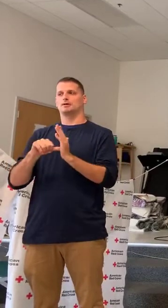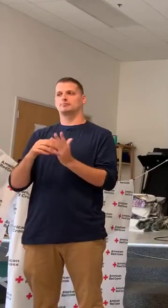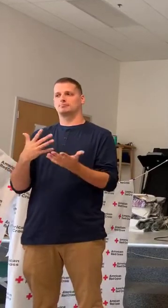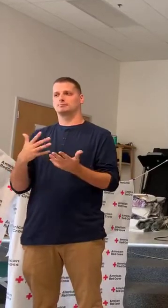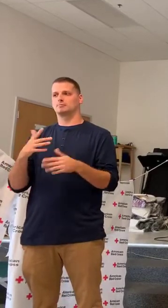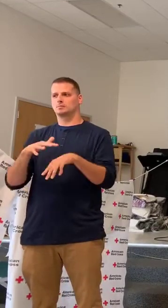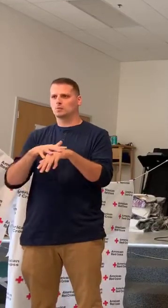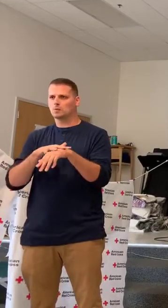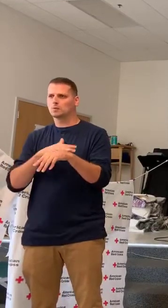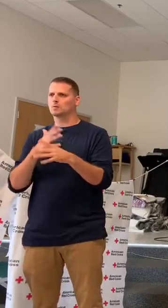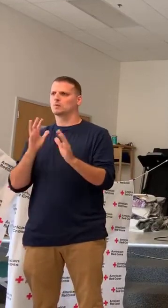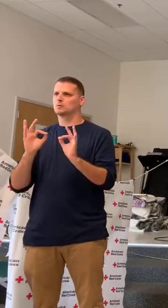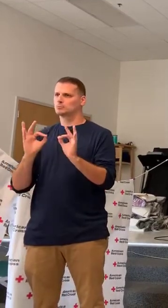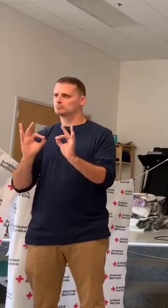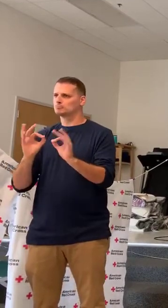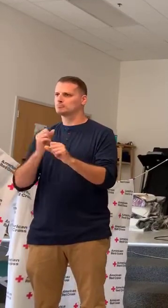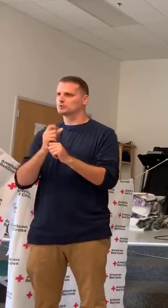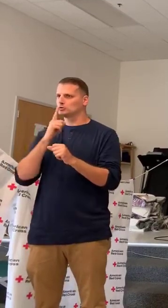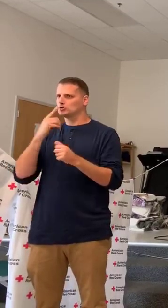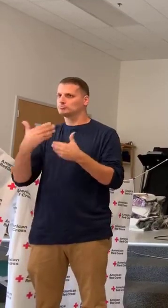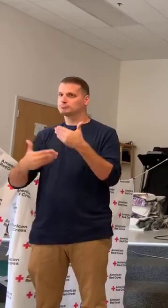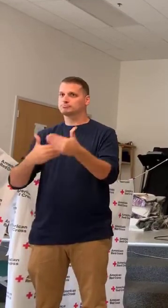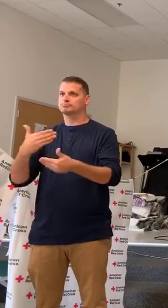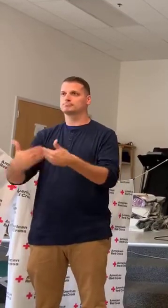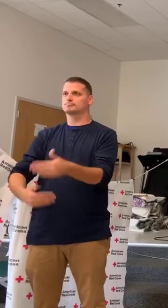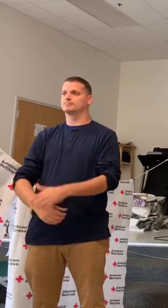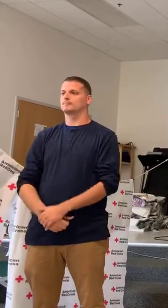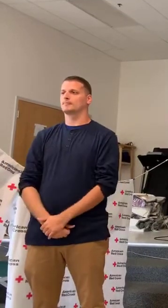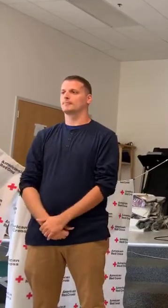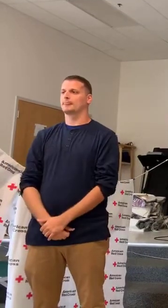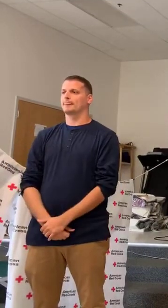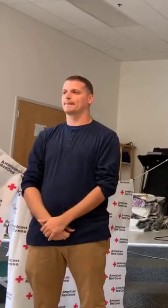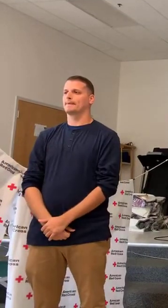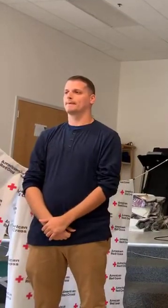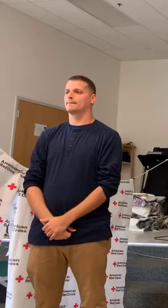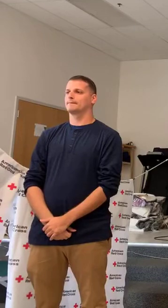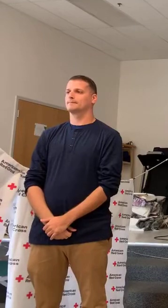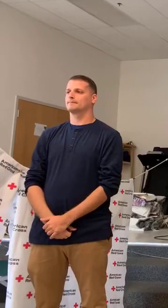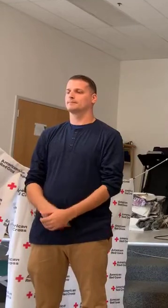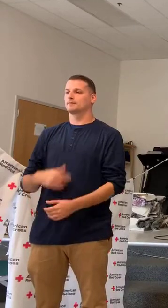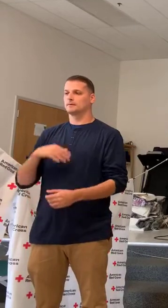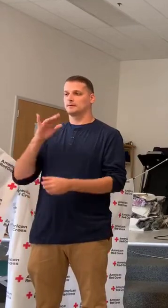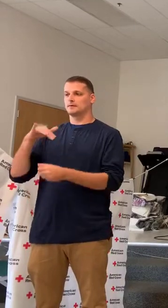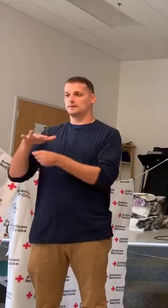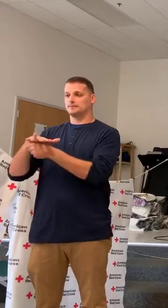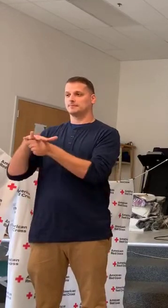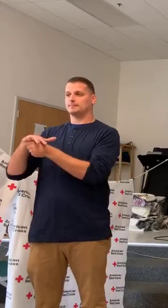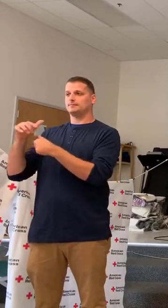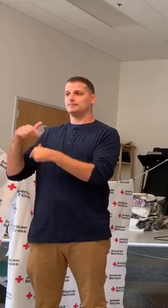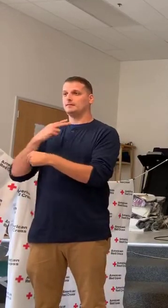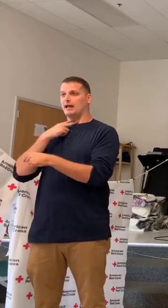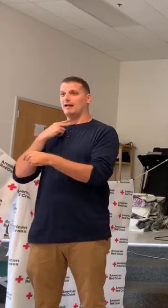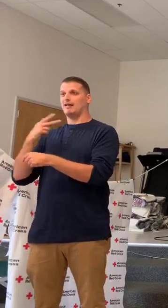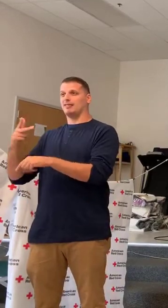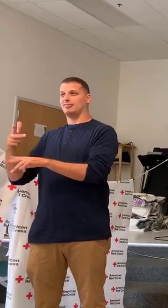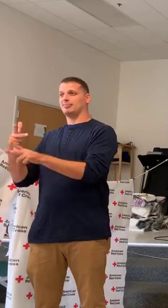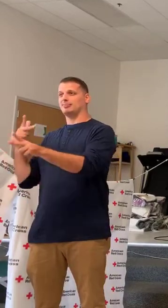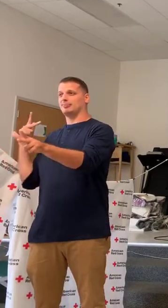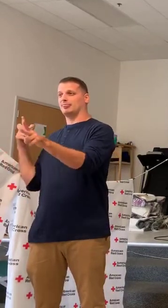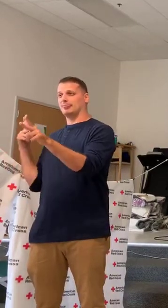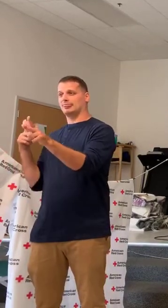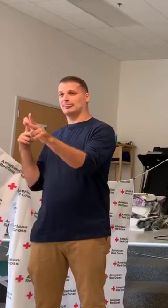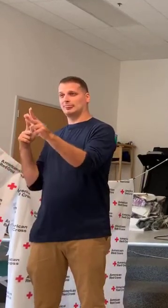opening process. Because I know a lot of the locals have been stuck in 2-mile, 3-mile lines, trying to get back and forth to